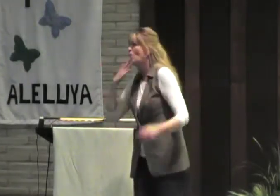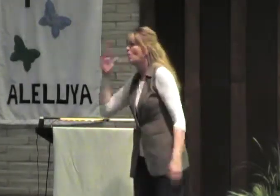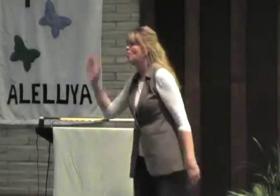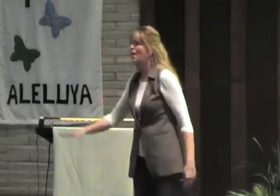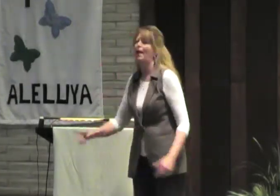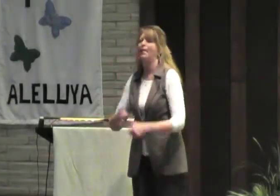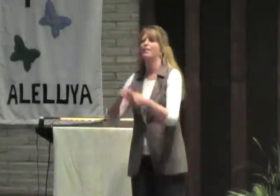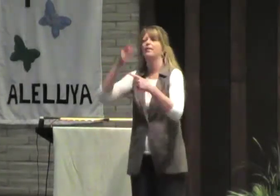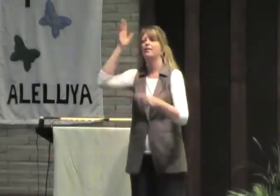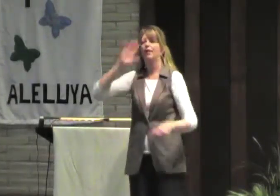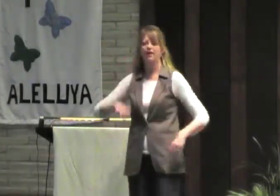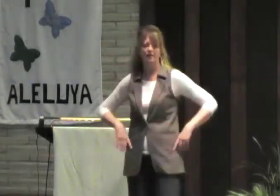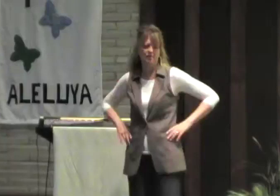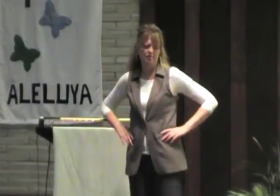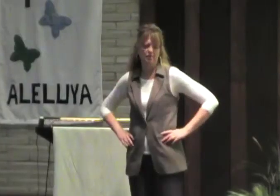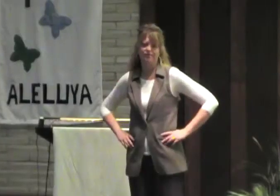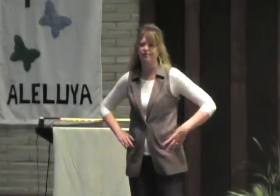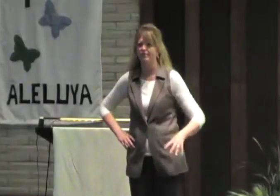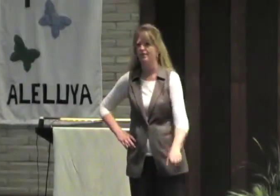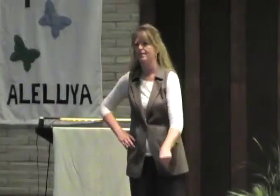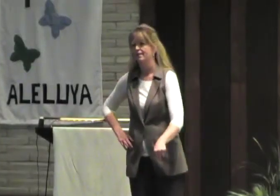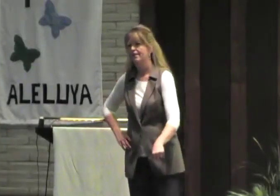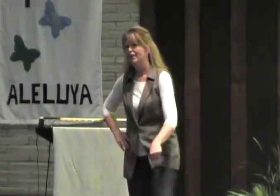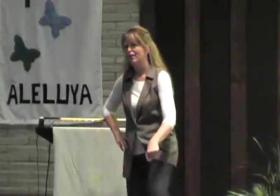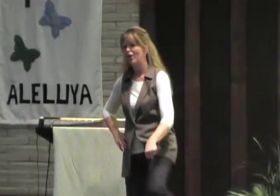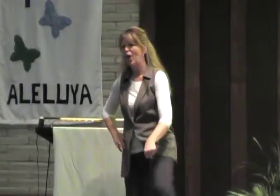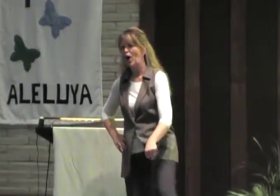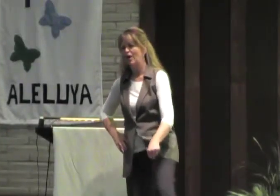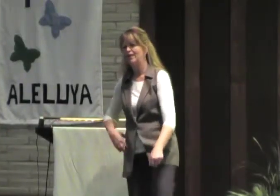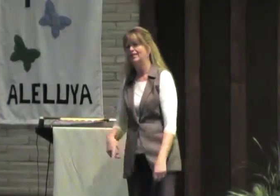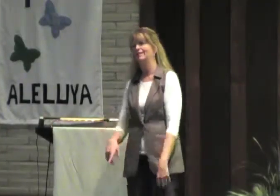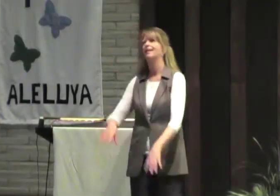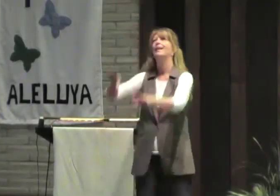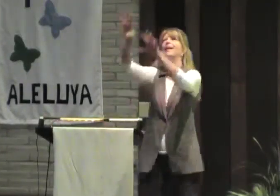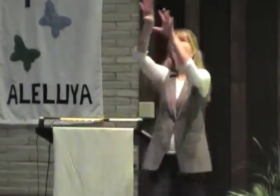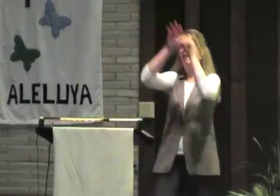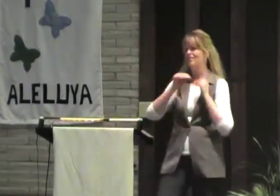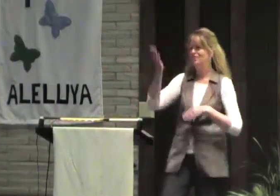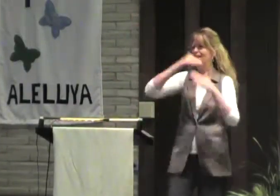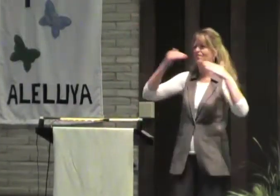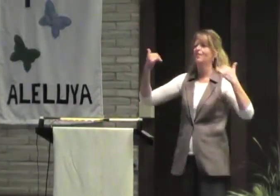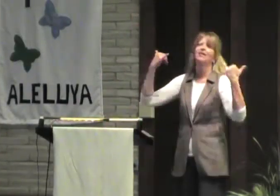Satan wants so badly, and God's like, nope, you're out of here.